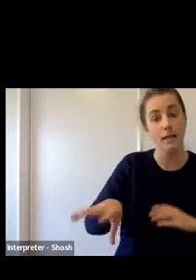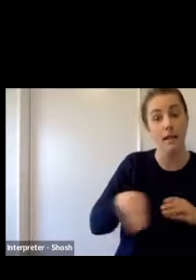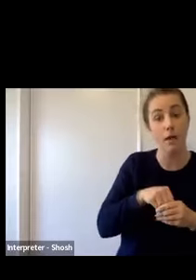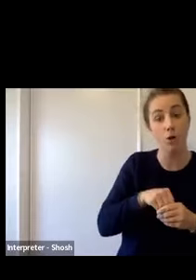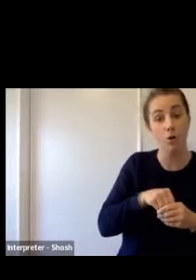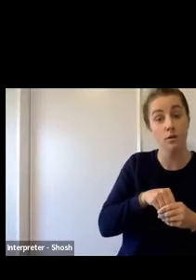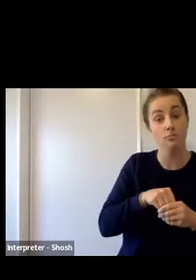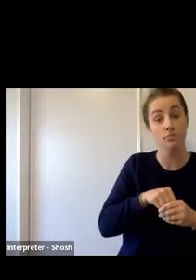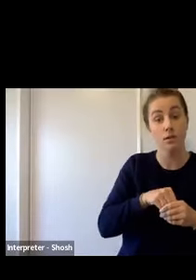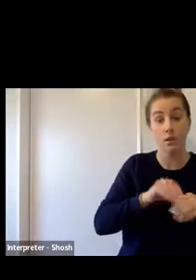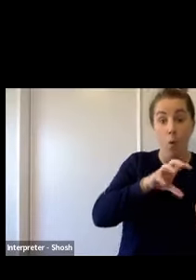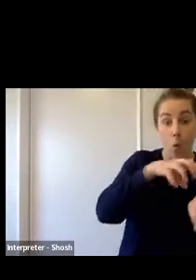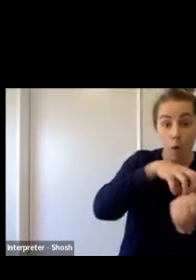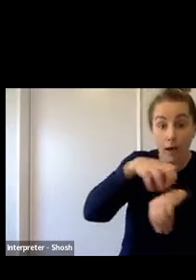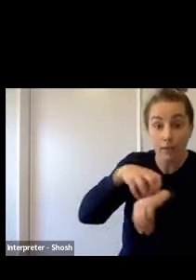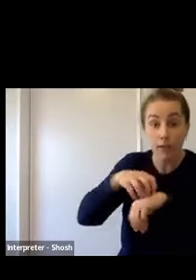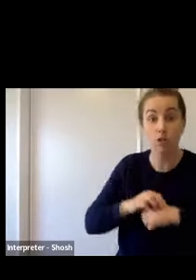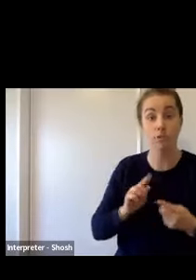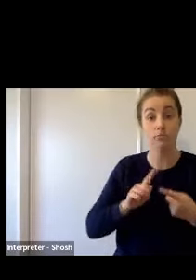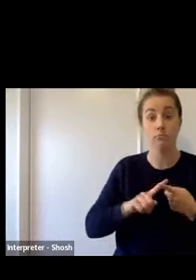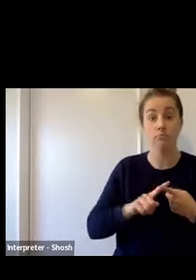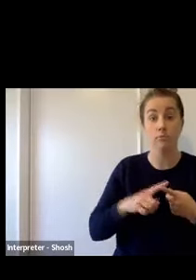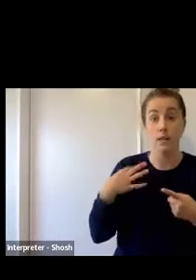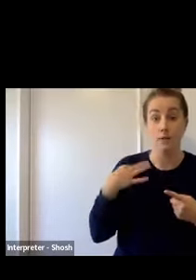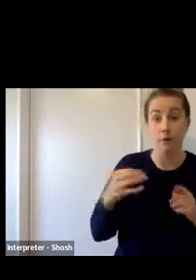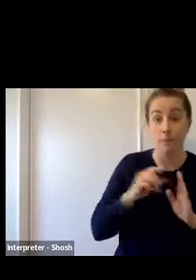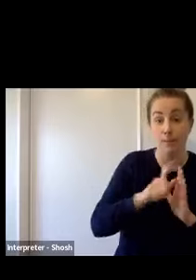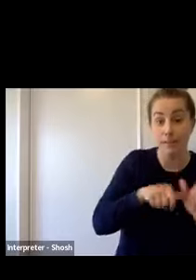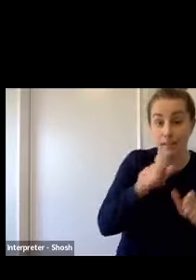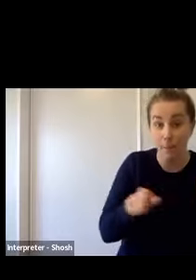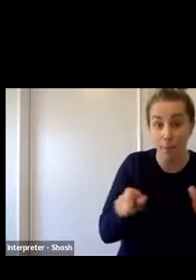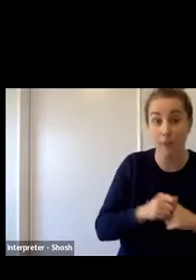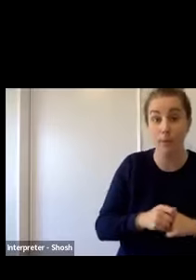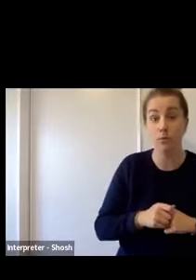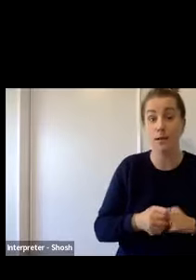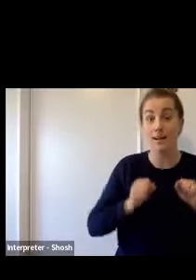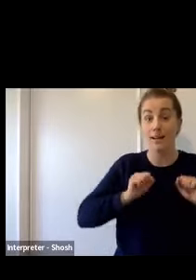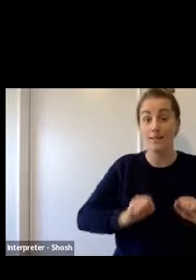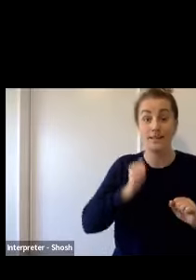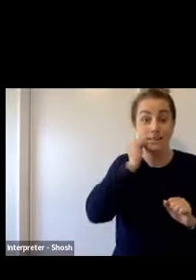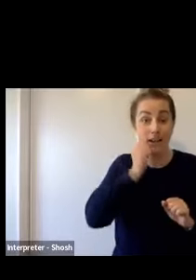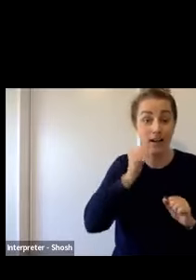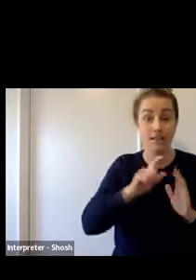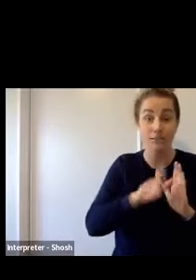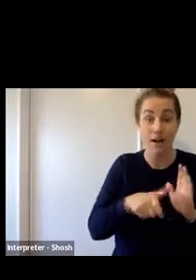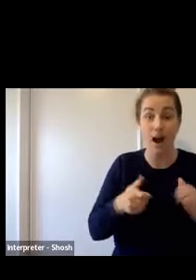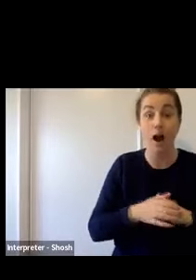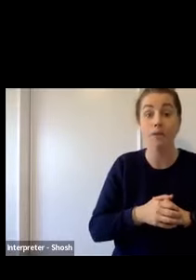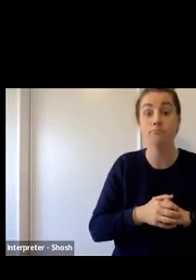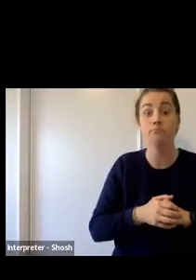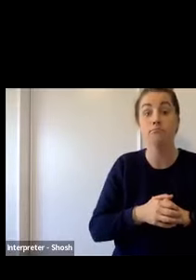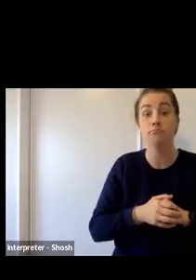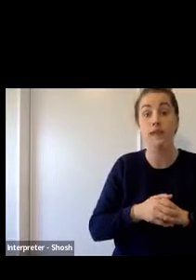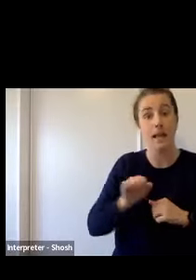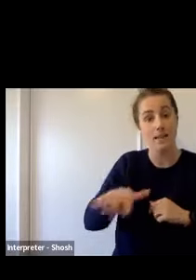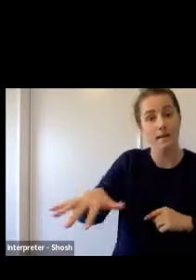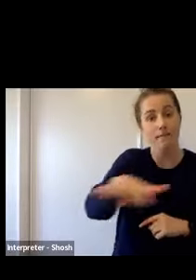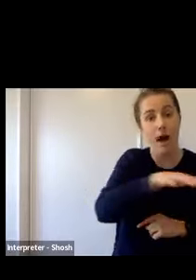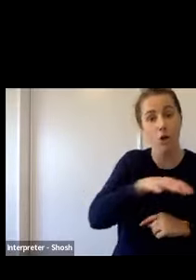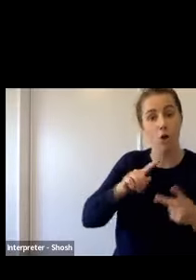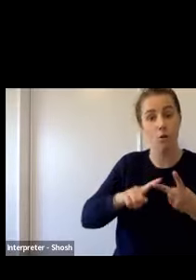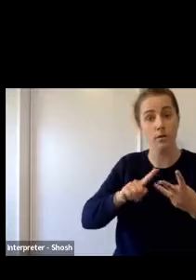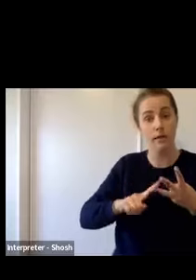relevant organisations representing disabled people, tangata whaikaha and their whānau, the building industry and